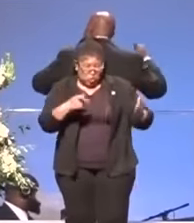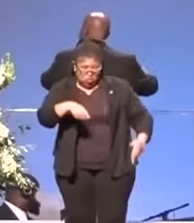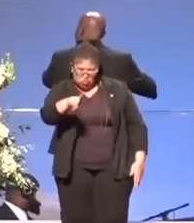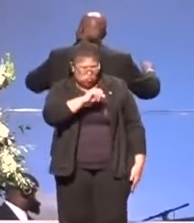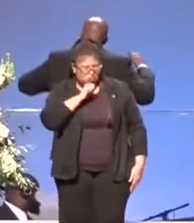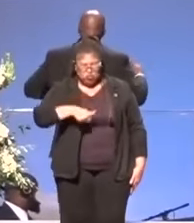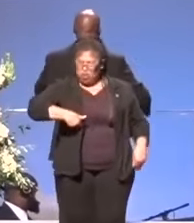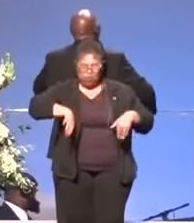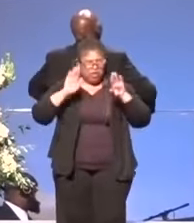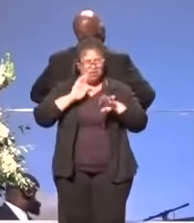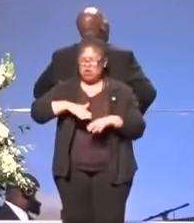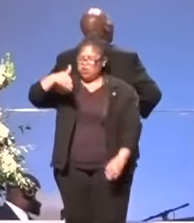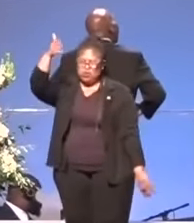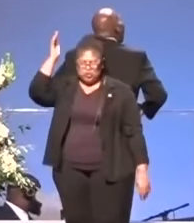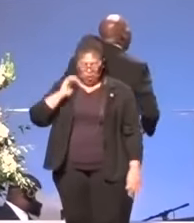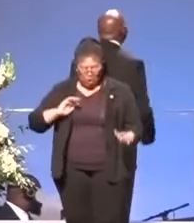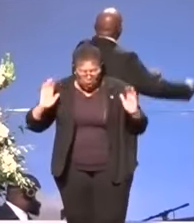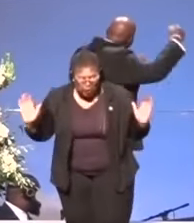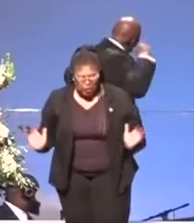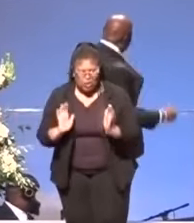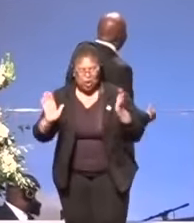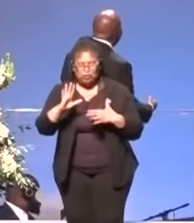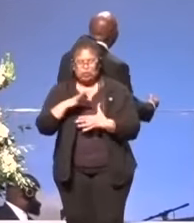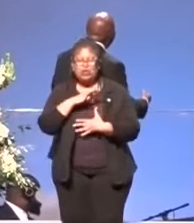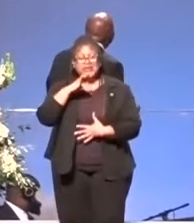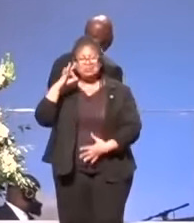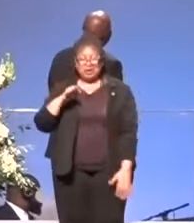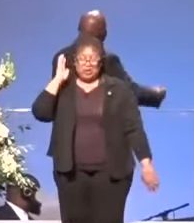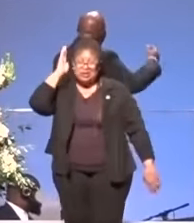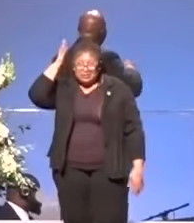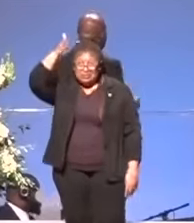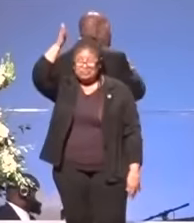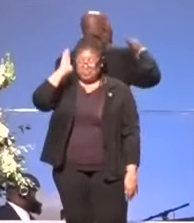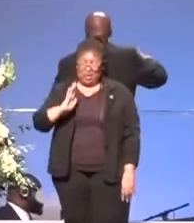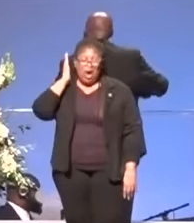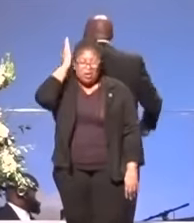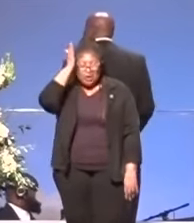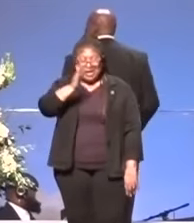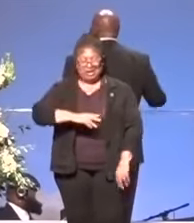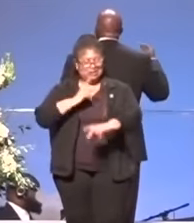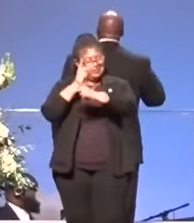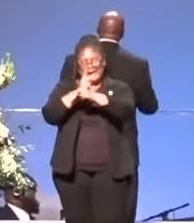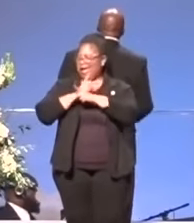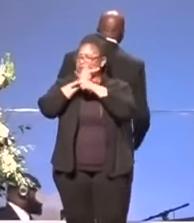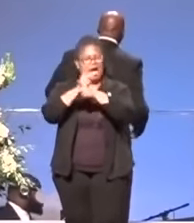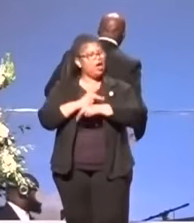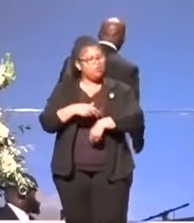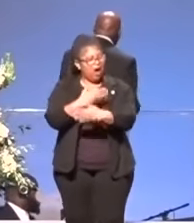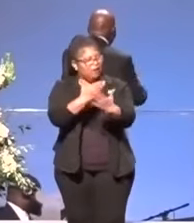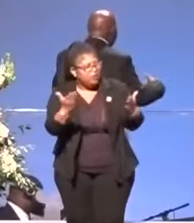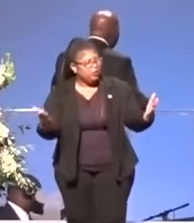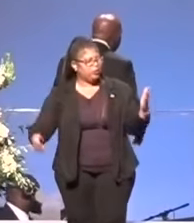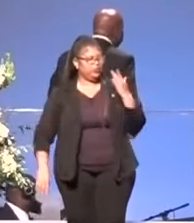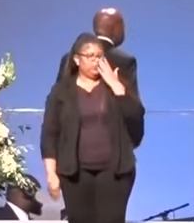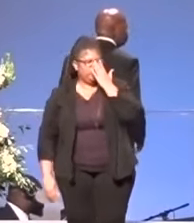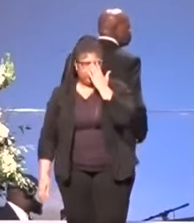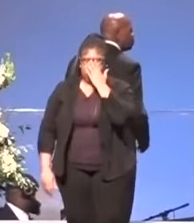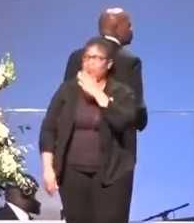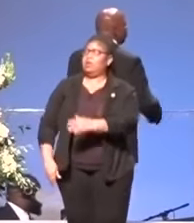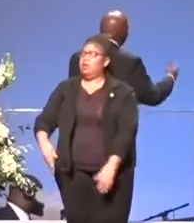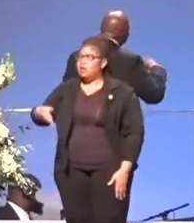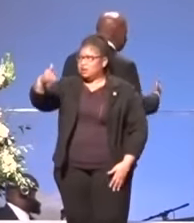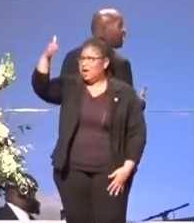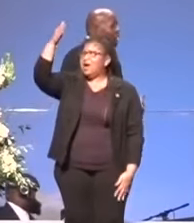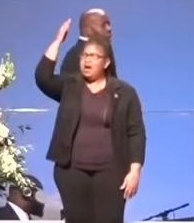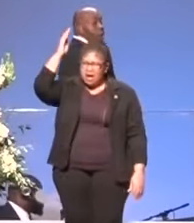carry your spirit and say, "God will God will take care of you. Take care of you."